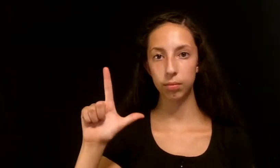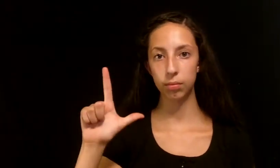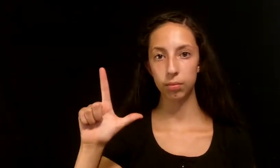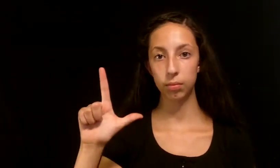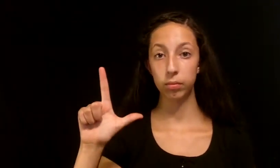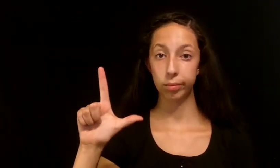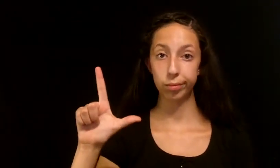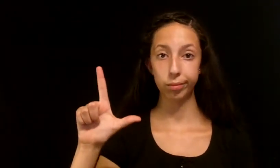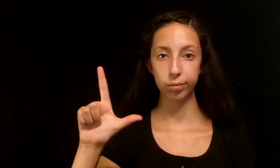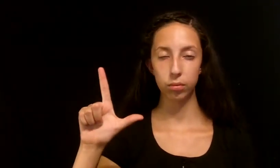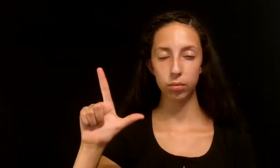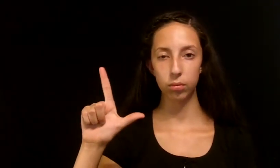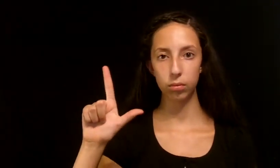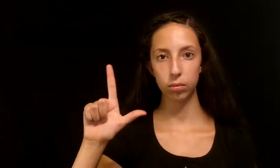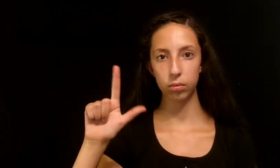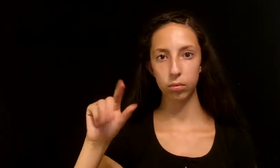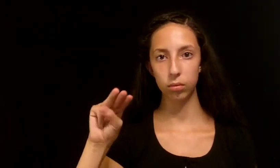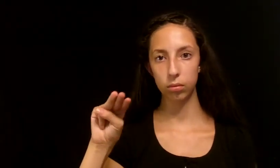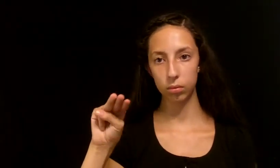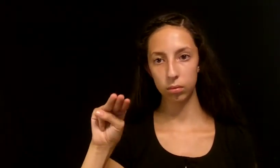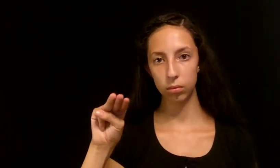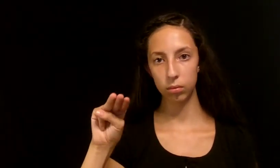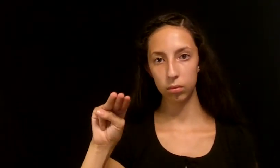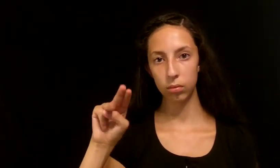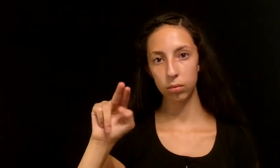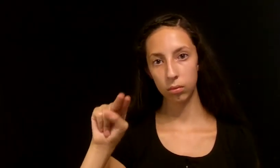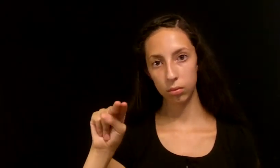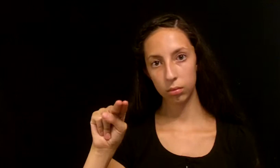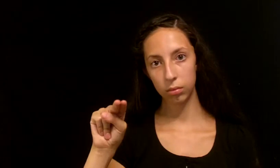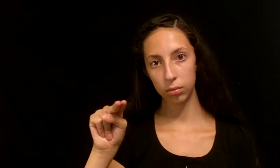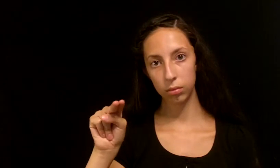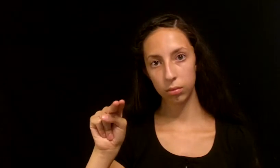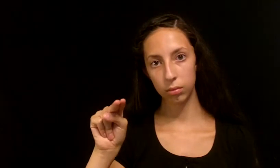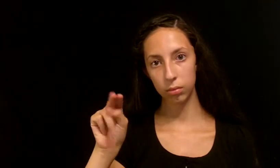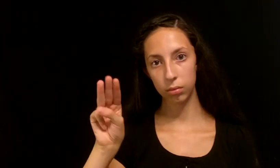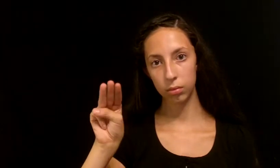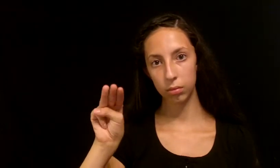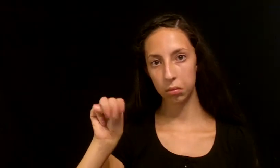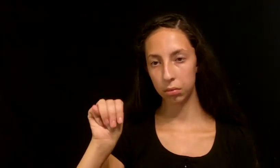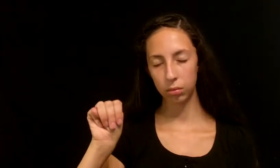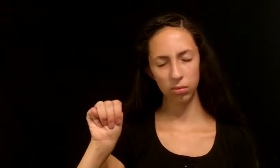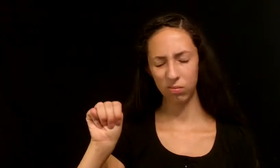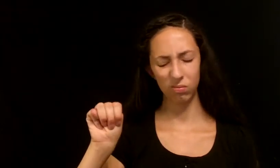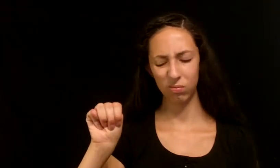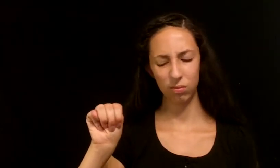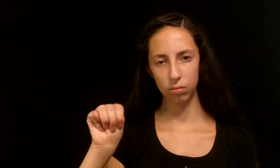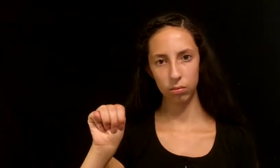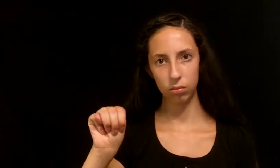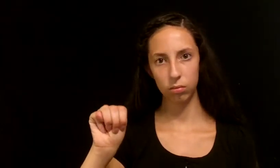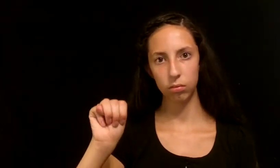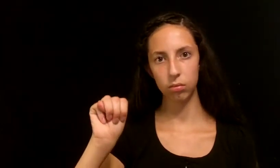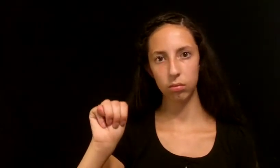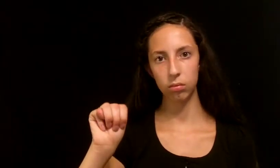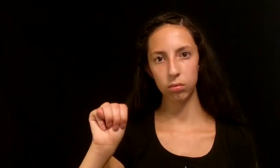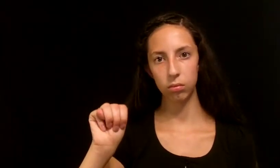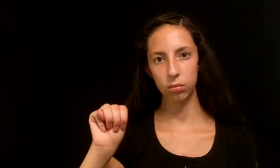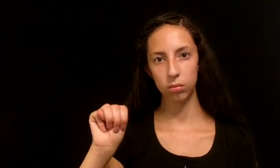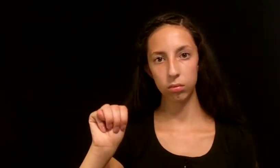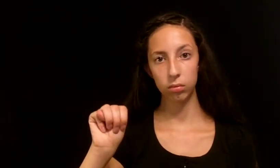L. M and N, you don't need to wrap it around your thumb. That's what every book has it written